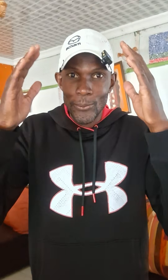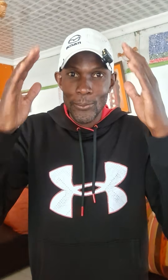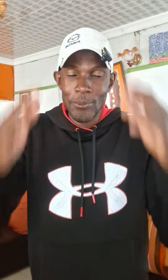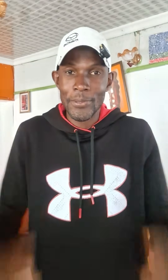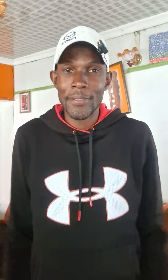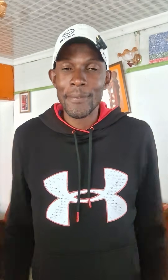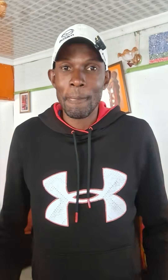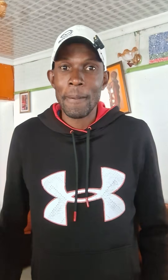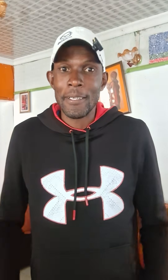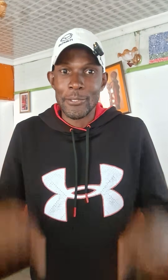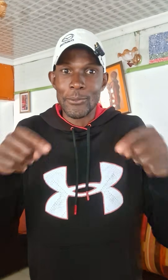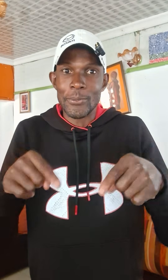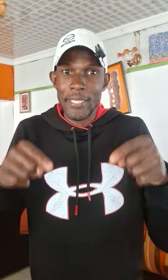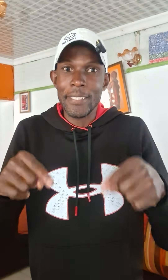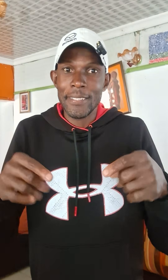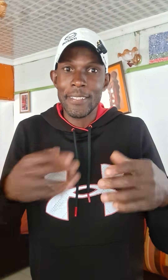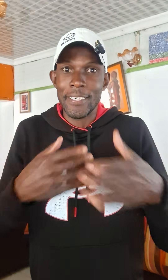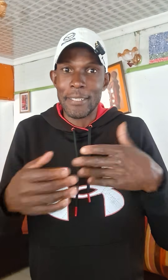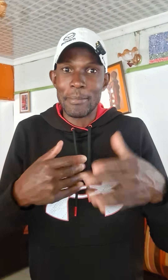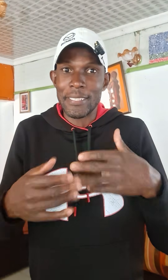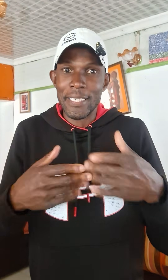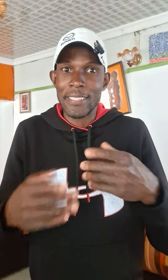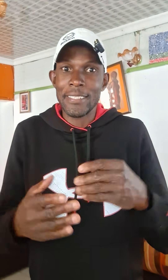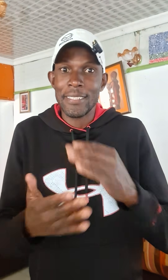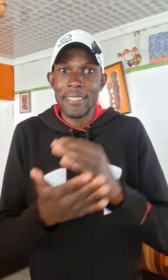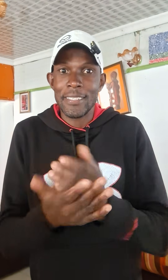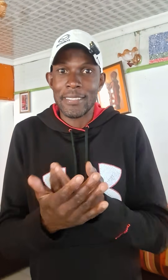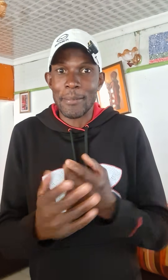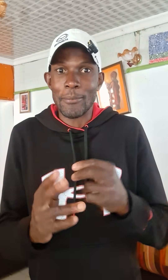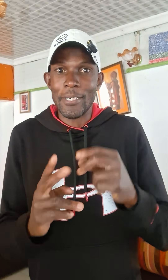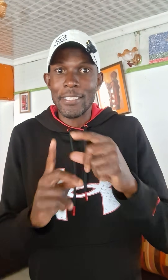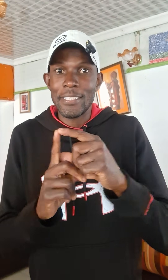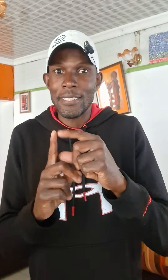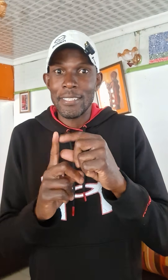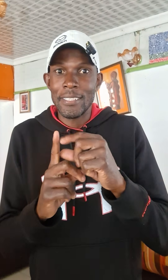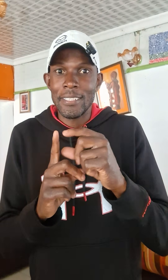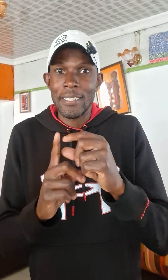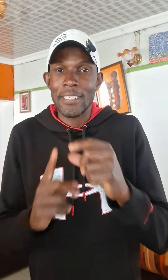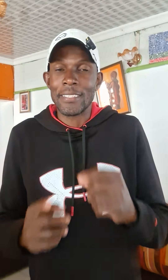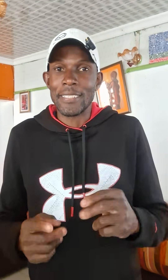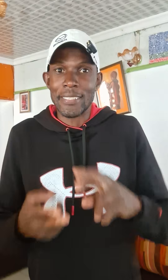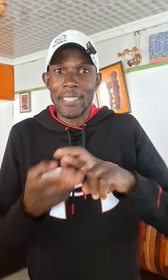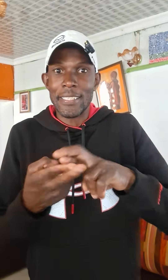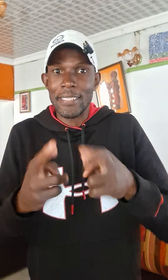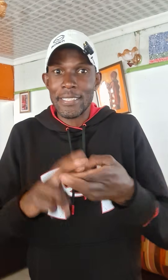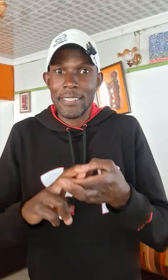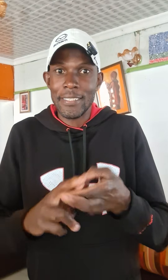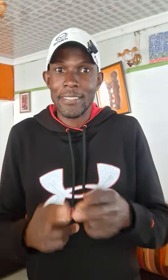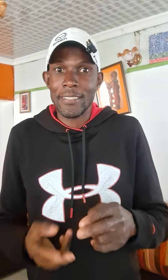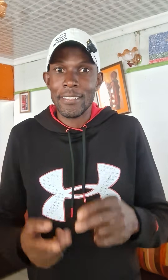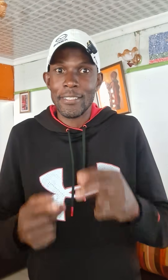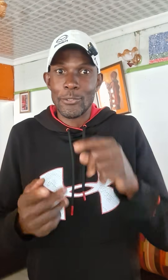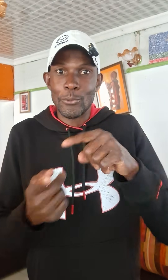Hello. So today I'll be signing some words that are related